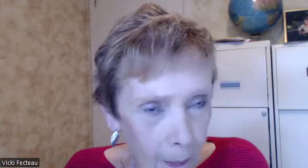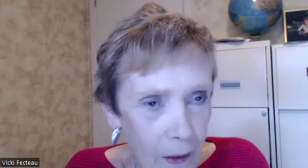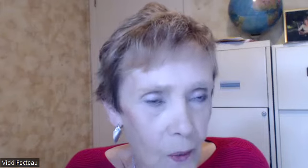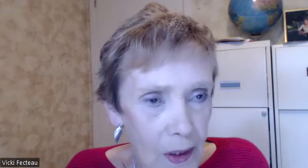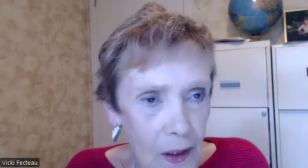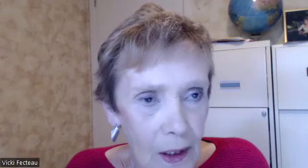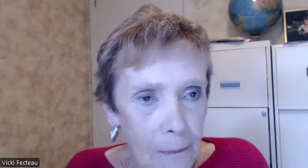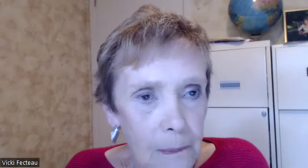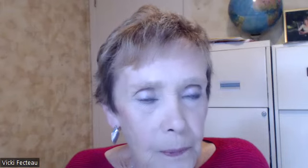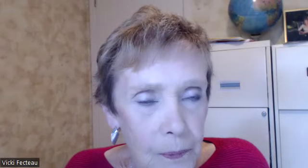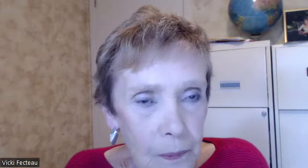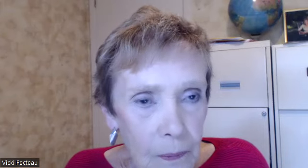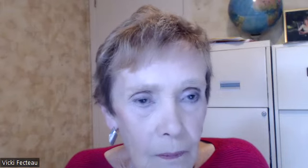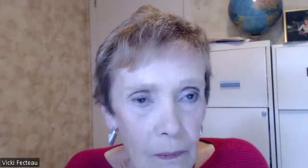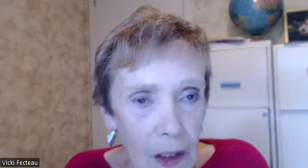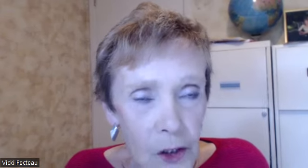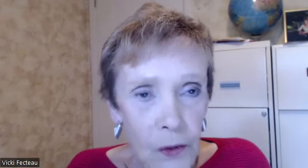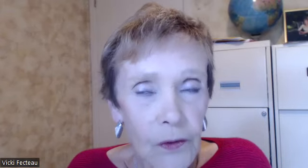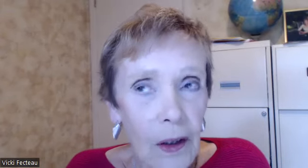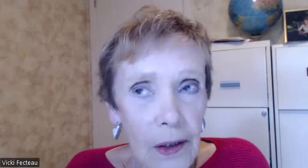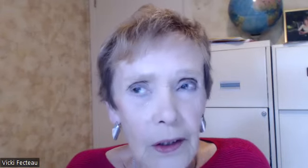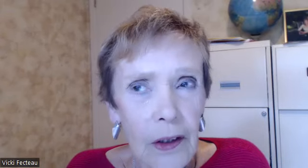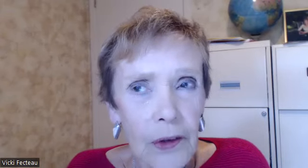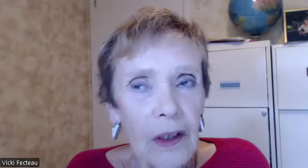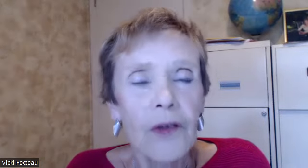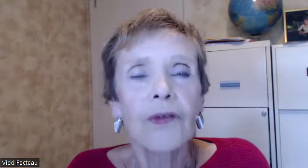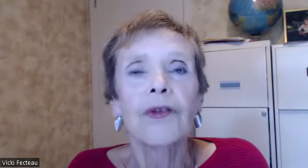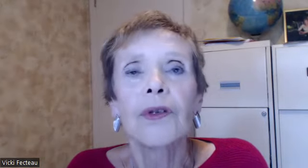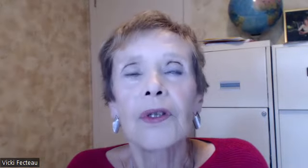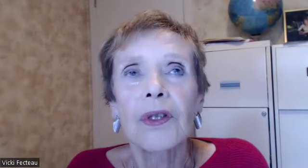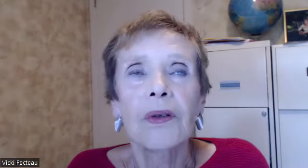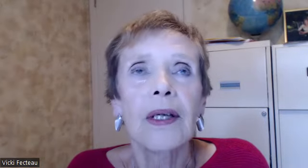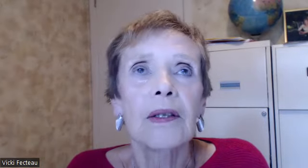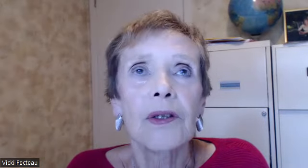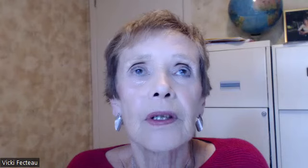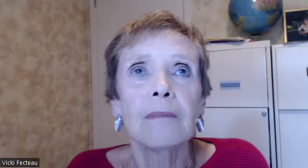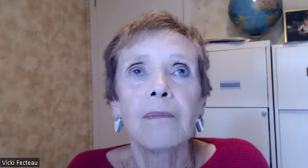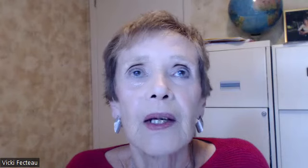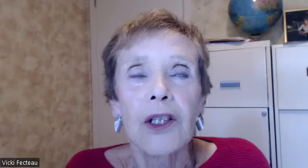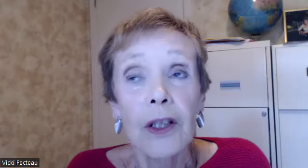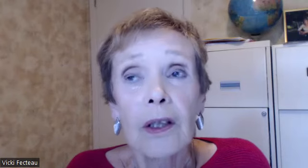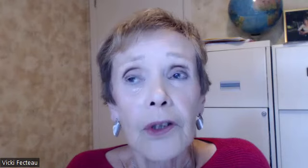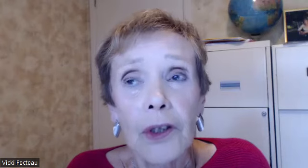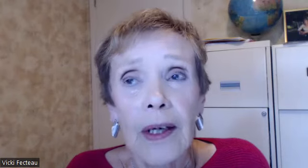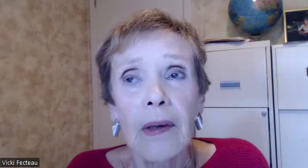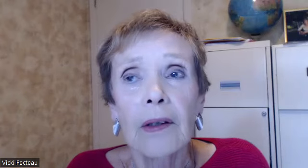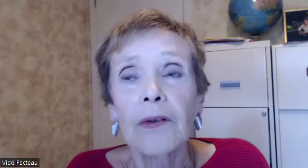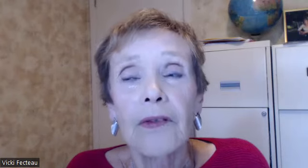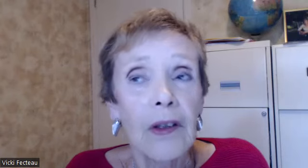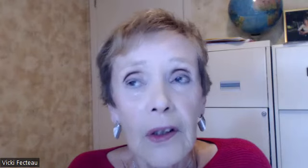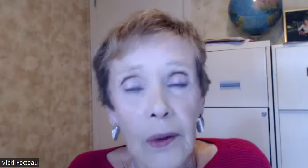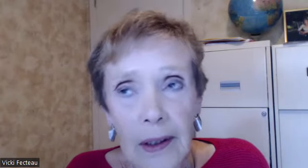There was a student volunteer at Carefree Lodge a few years ago, and she learned two-hand manual very quickly.